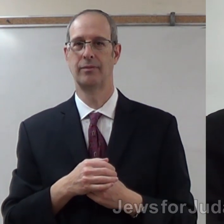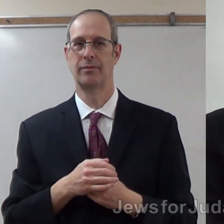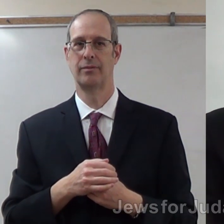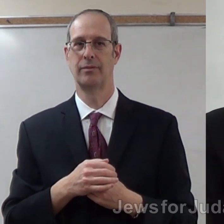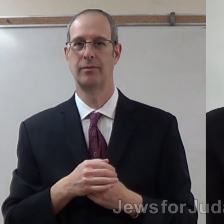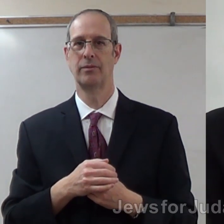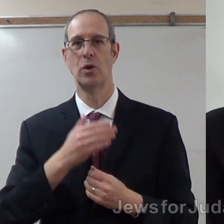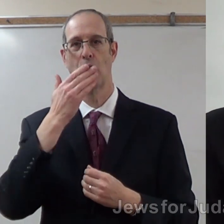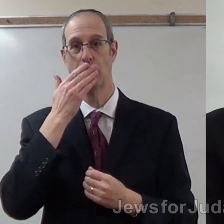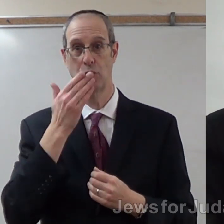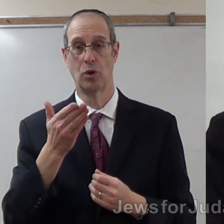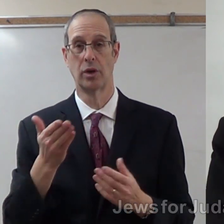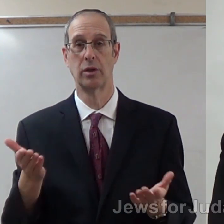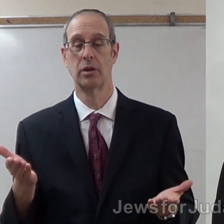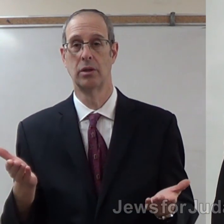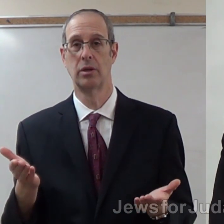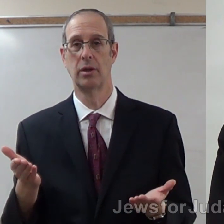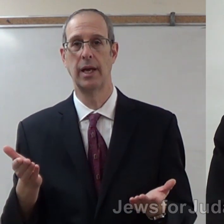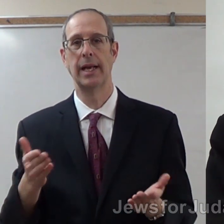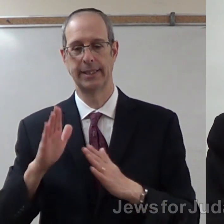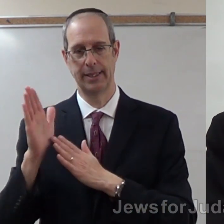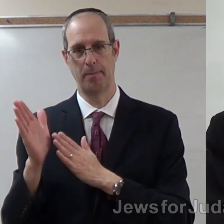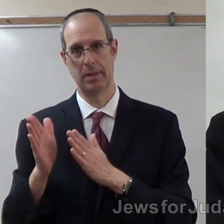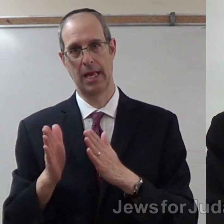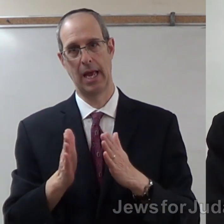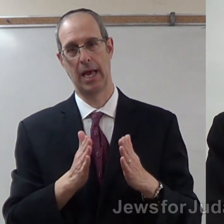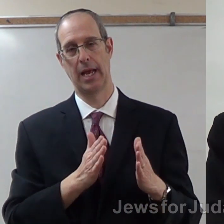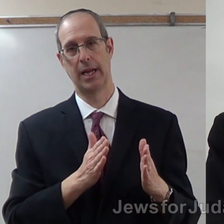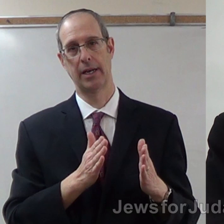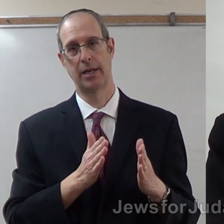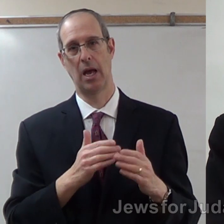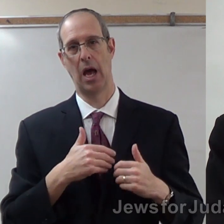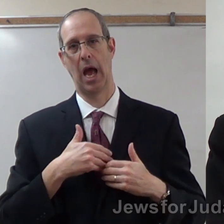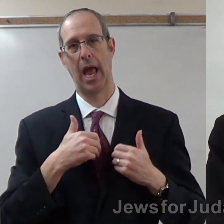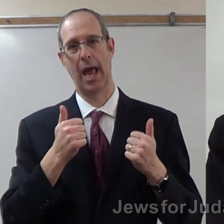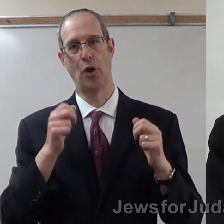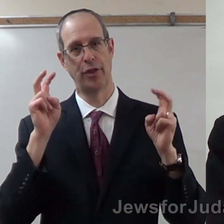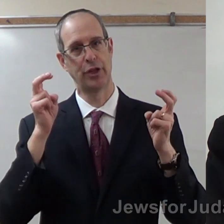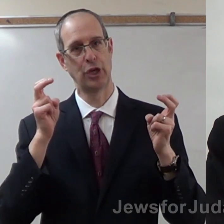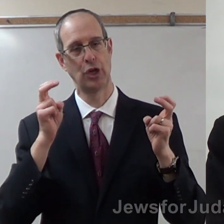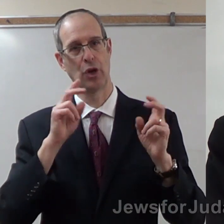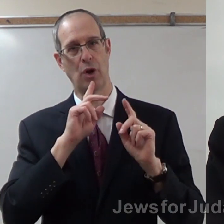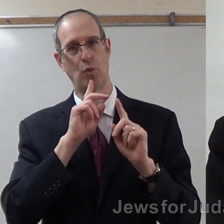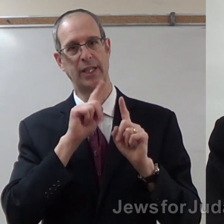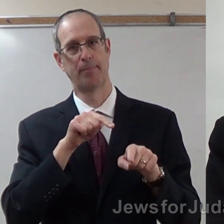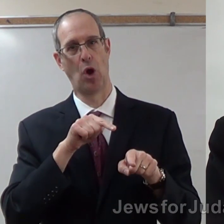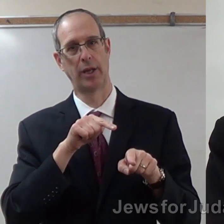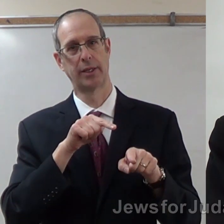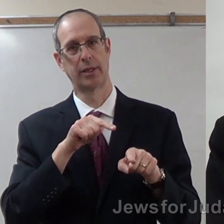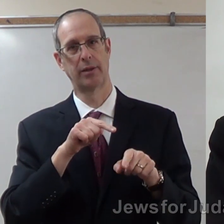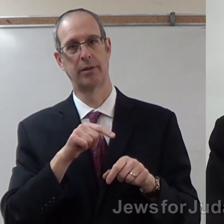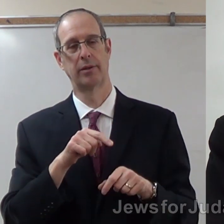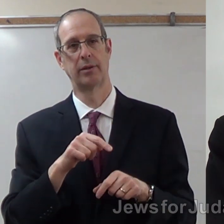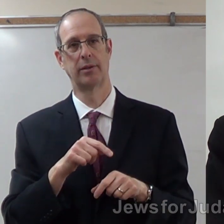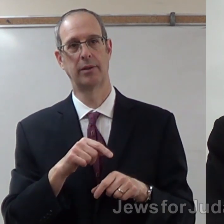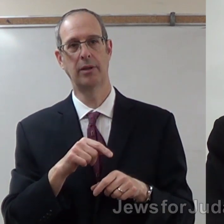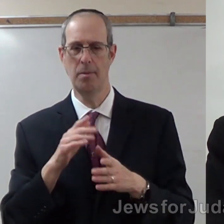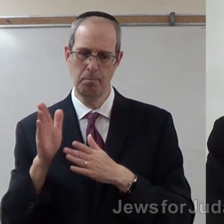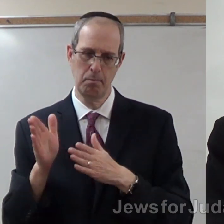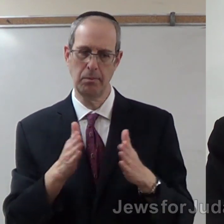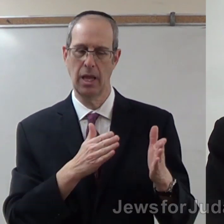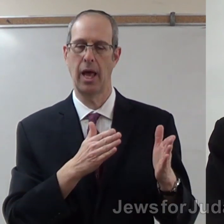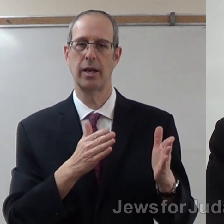And what's good is to plan a healthier response. To plan a